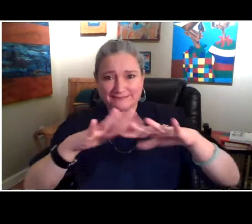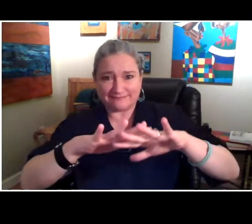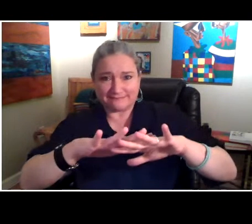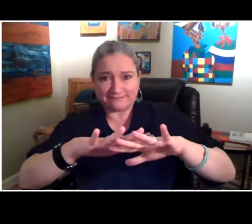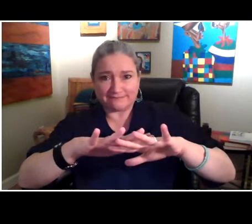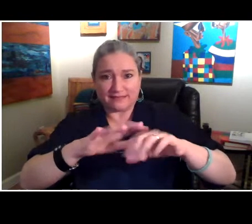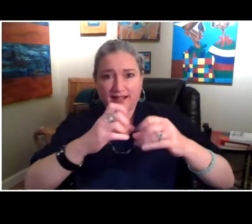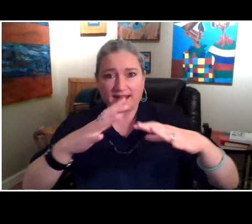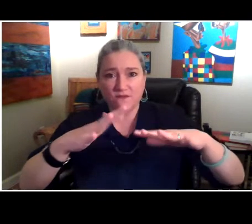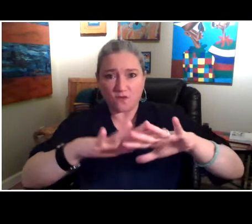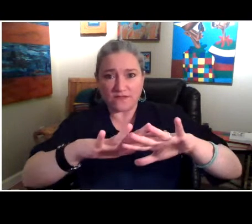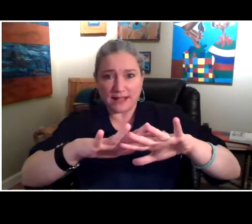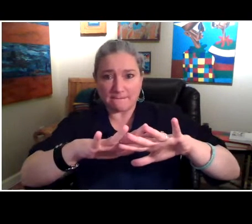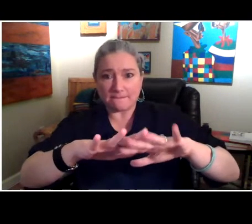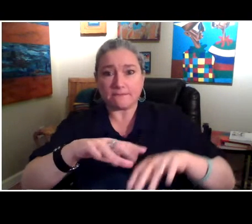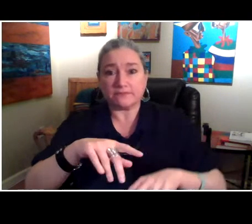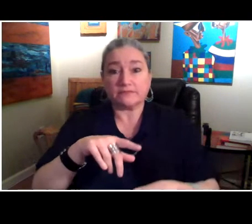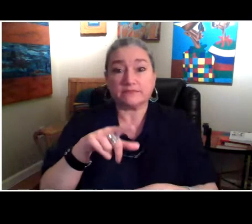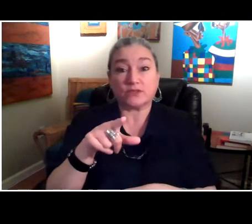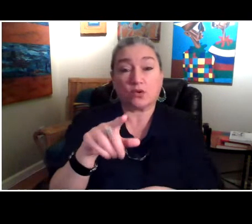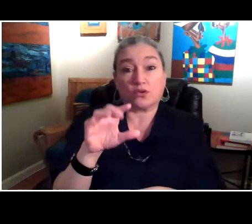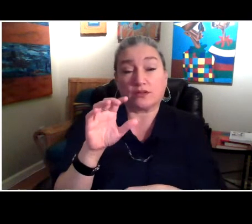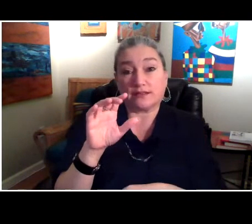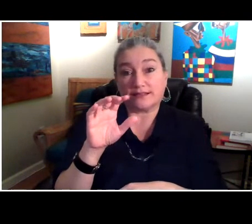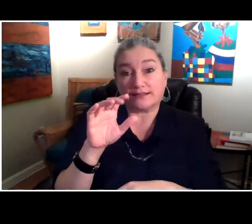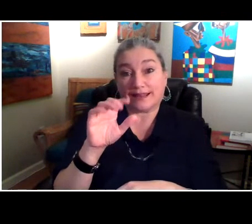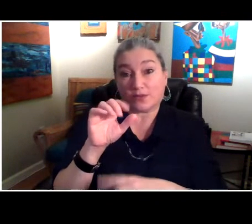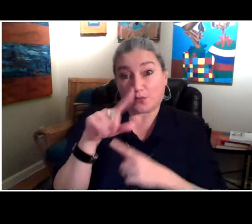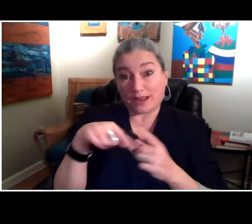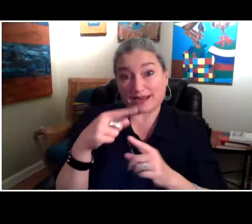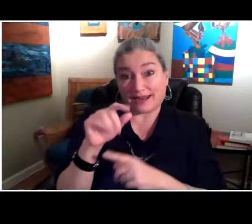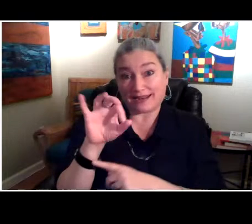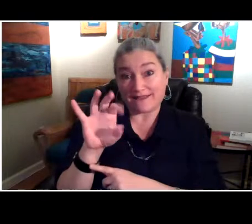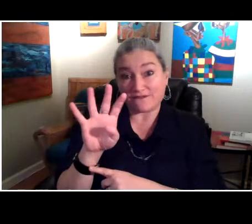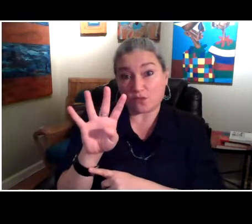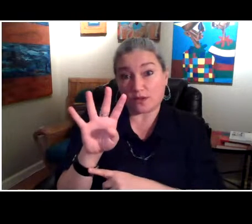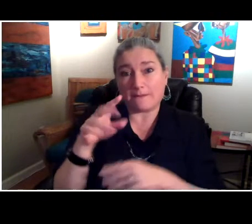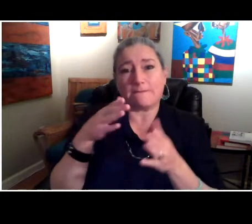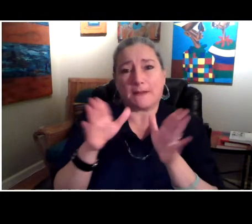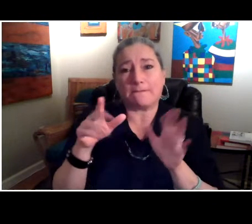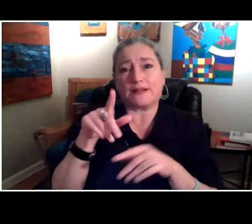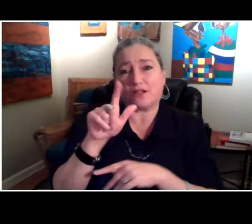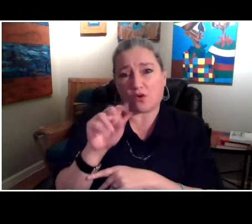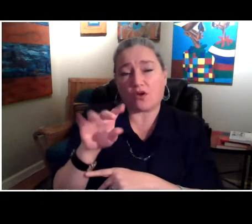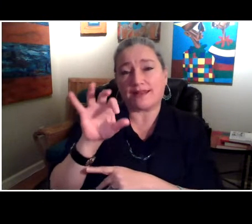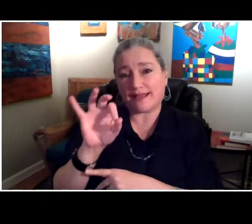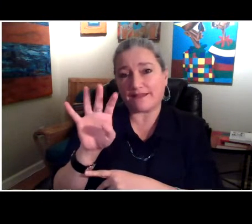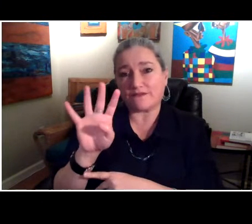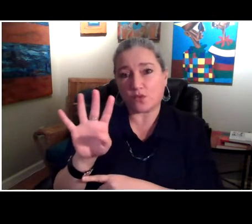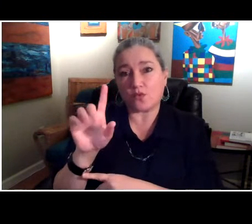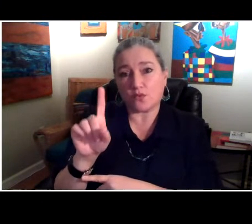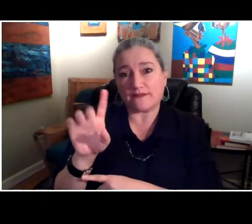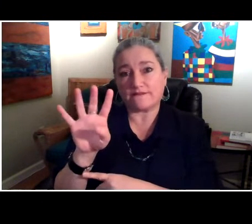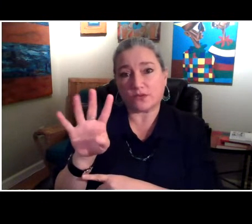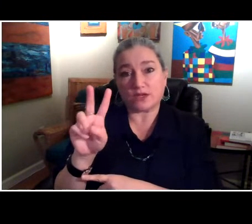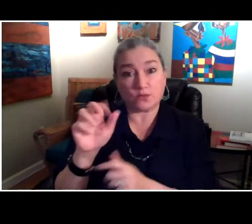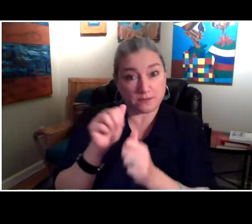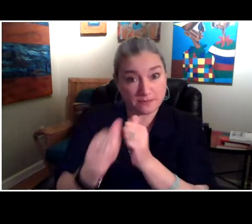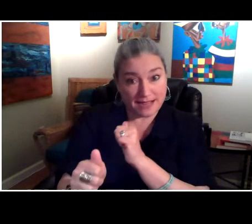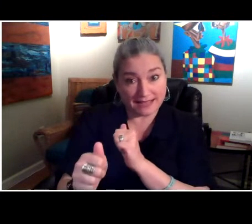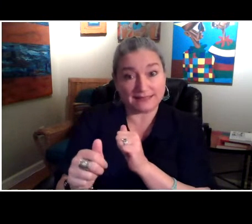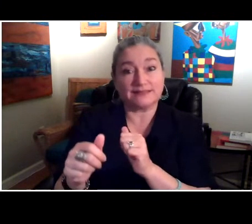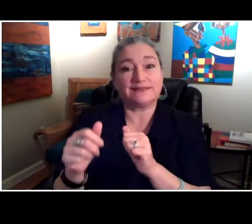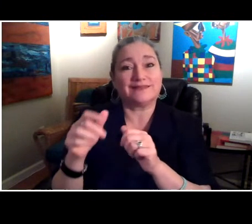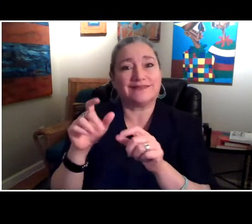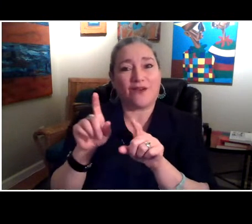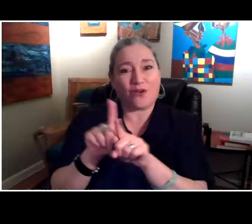and led into the second wave. The waves are not distinct from each other. There is strong overlap. And when Public